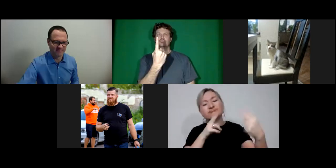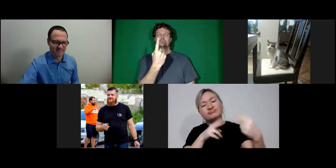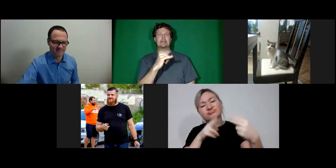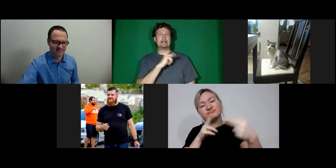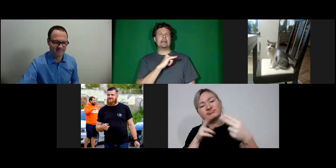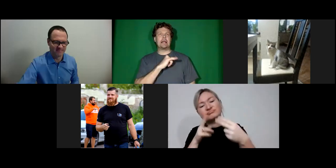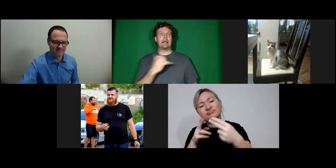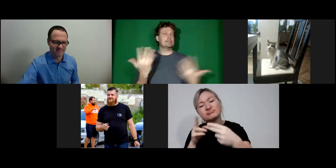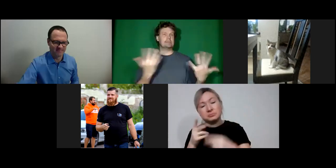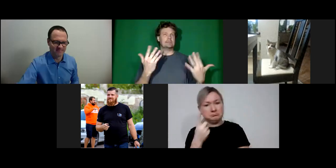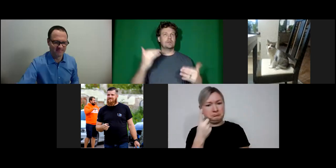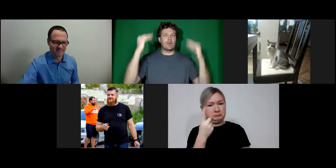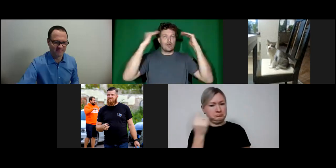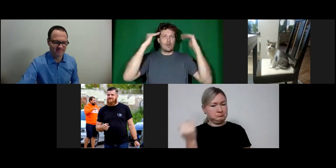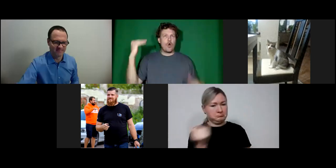a high level.